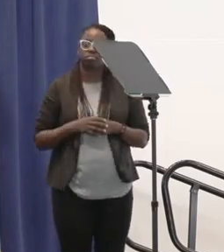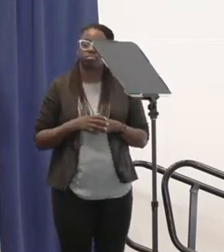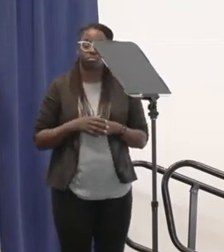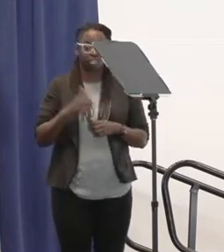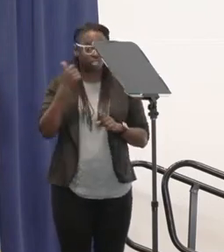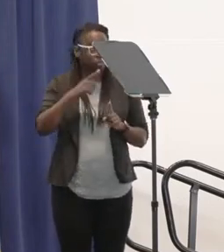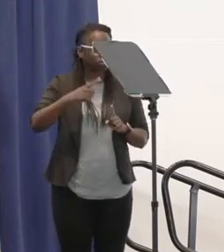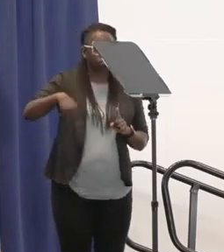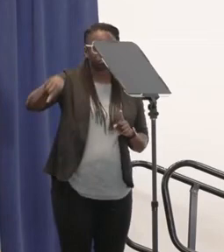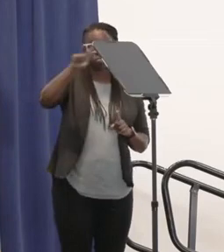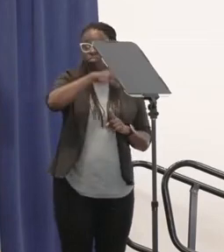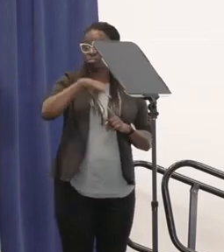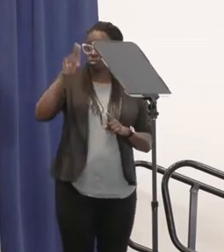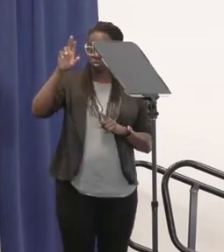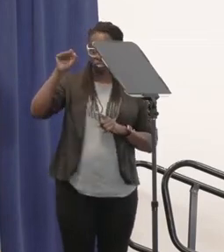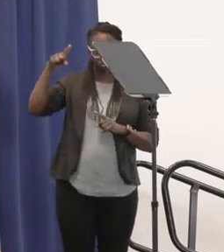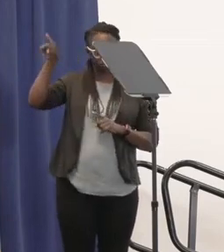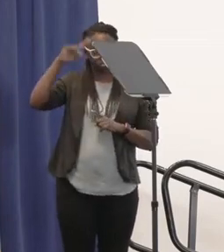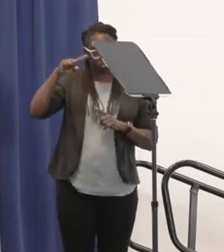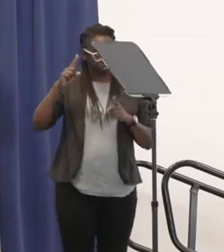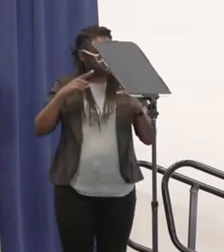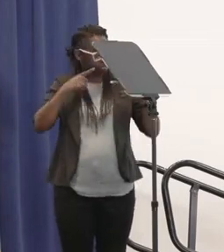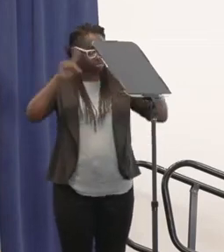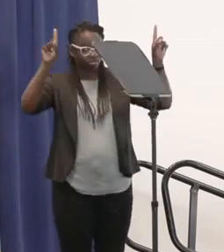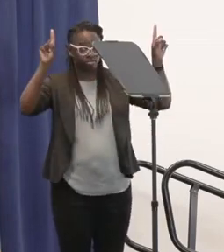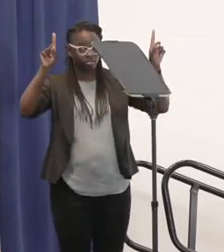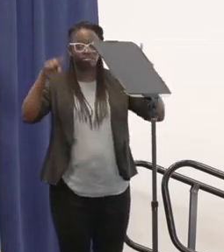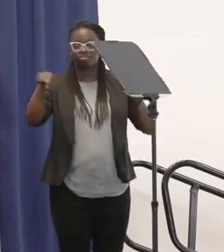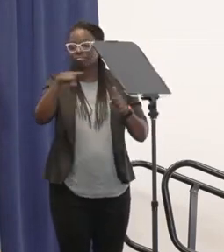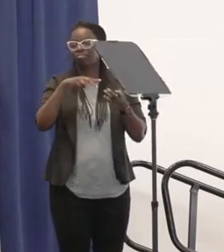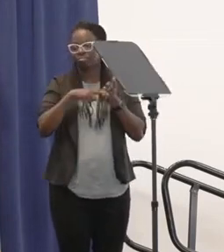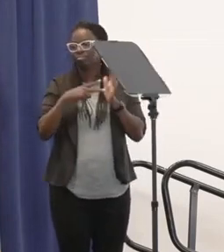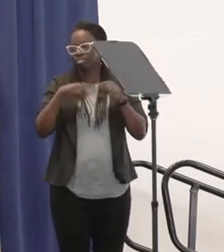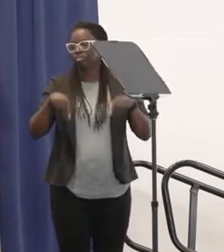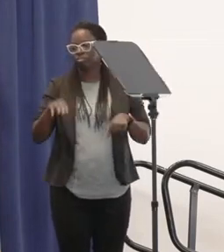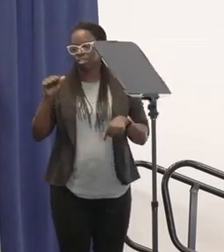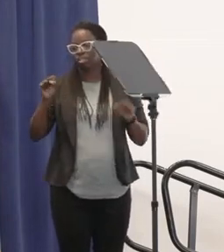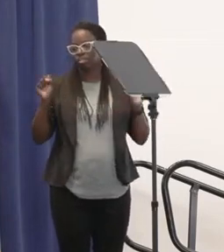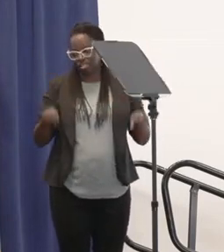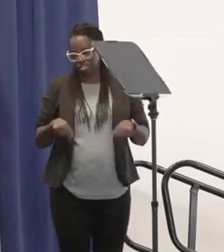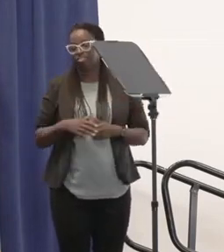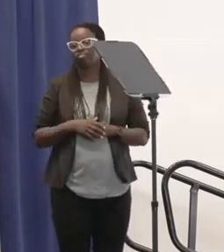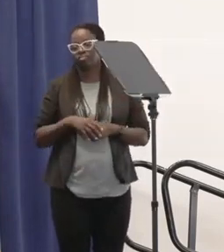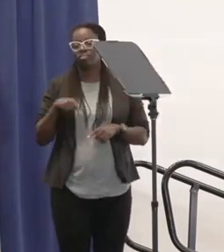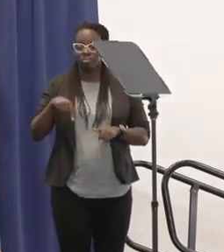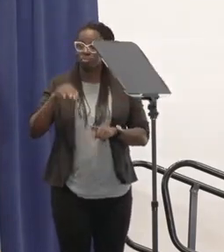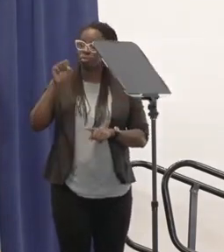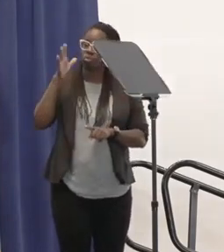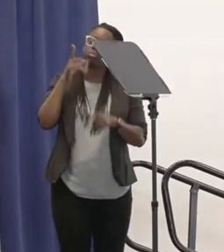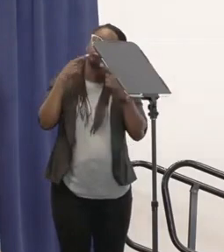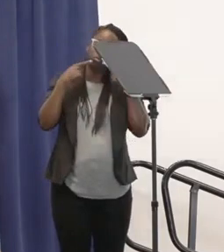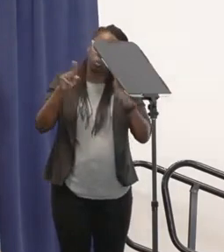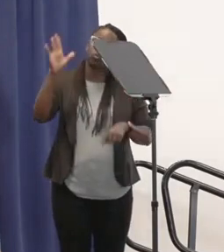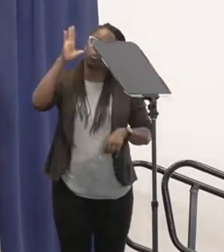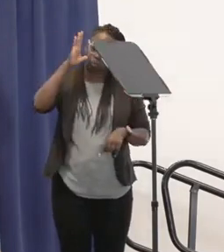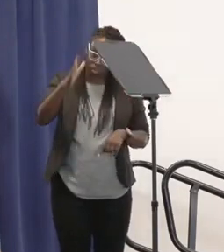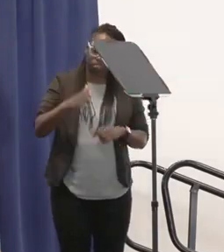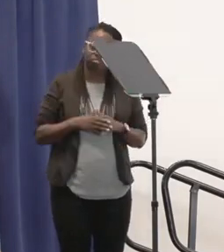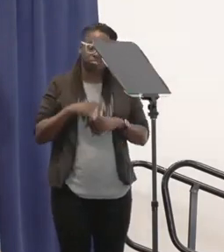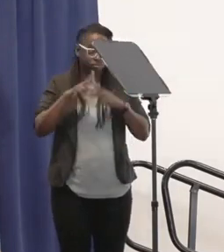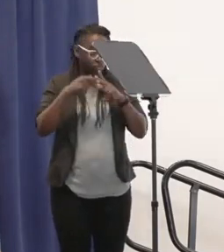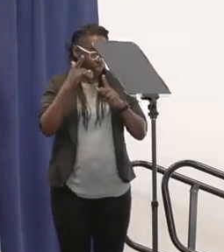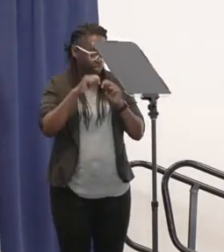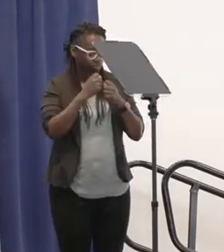to deliver, that's going to make it happen, it's going to be Massachusetts. And it's going to happen because of partnership and the teamwork of